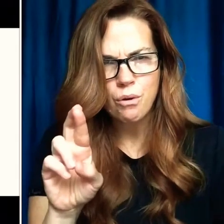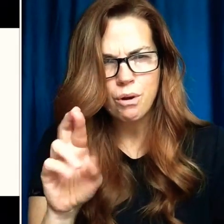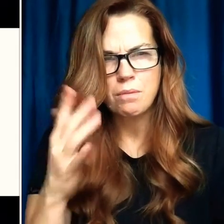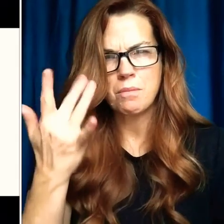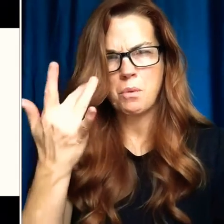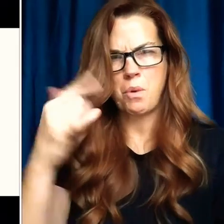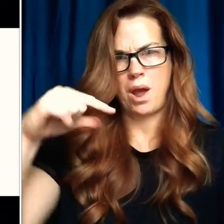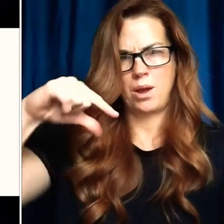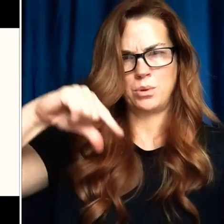quotient.